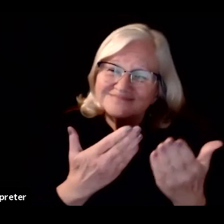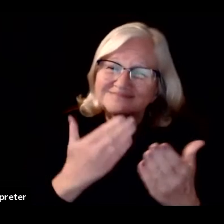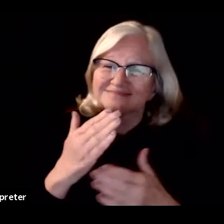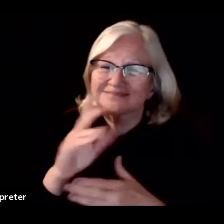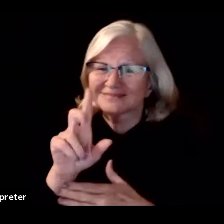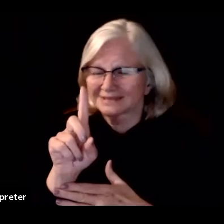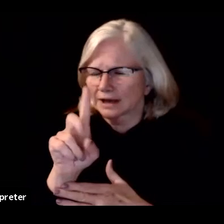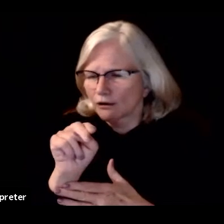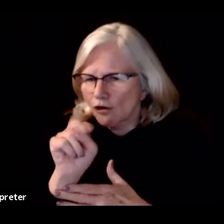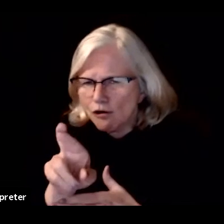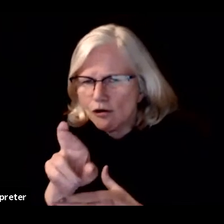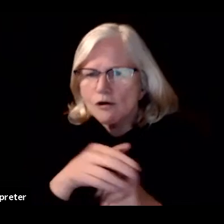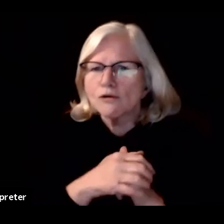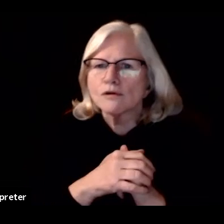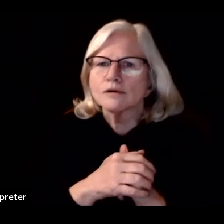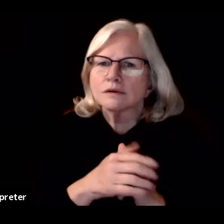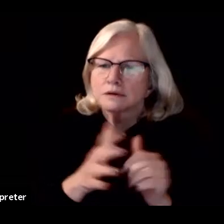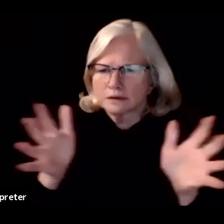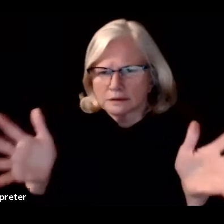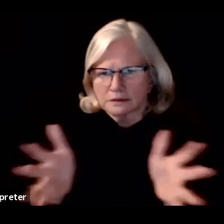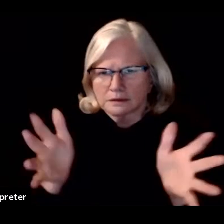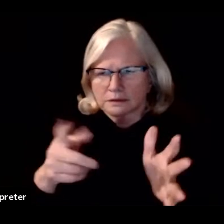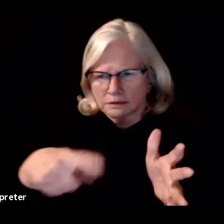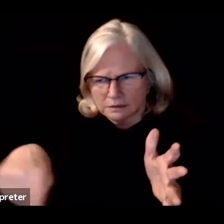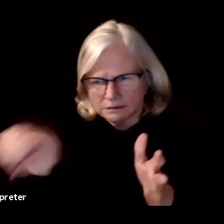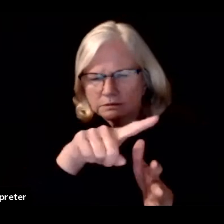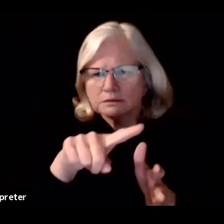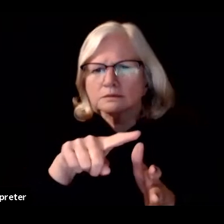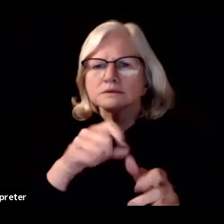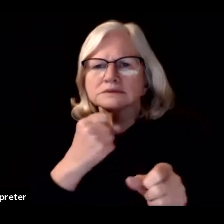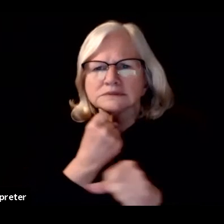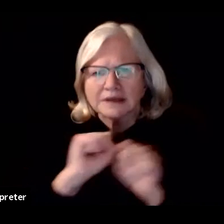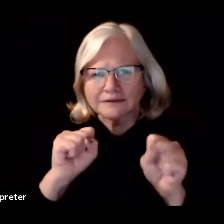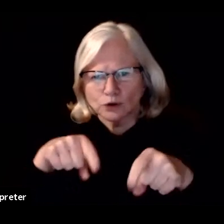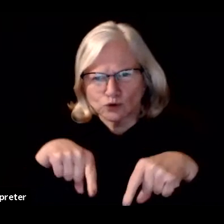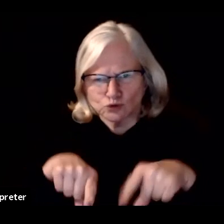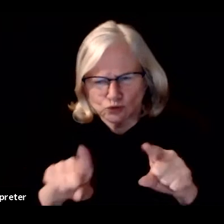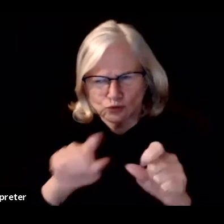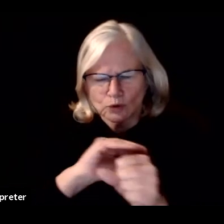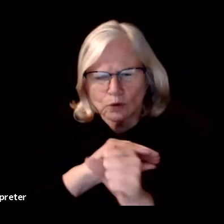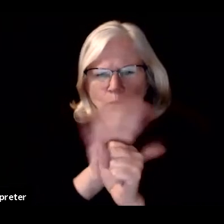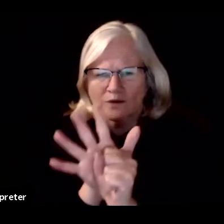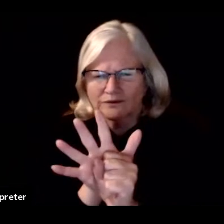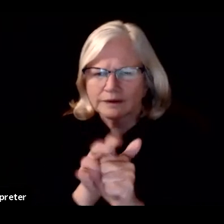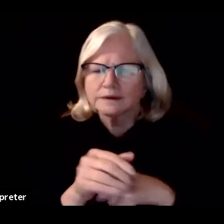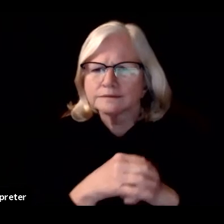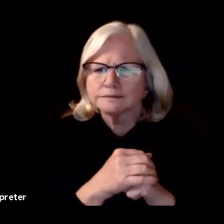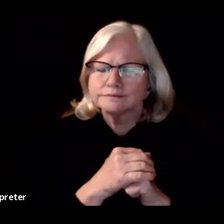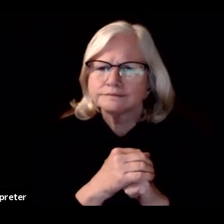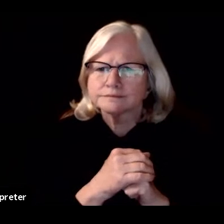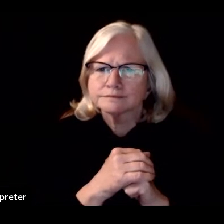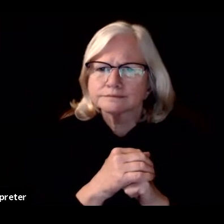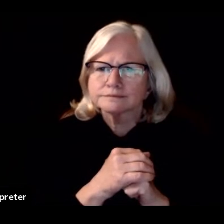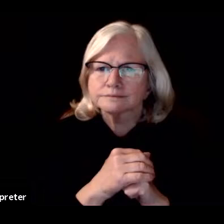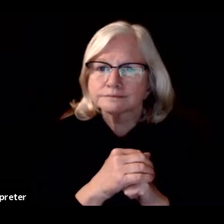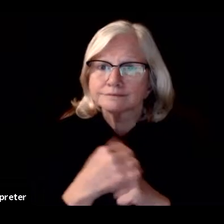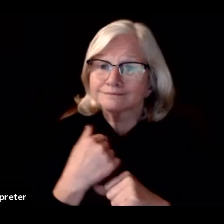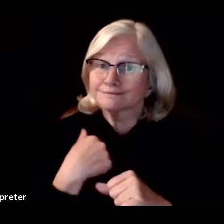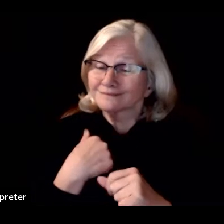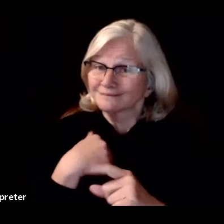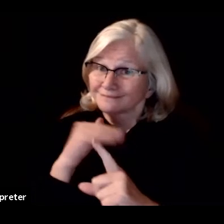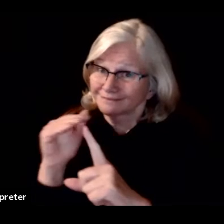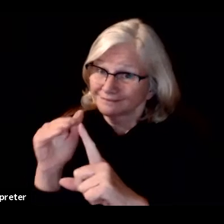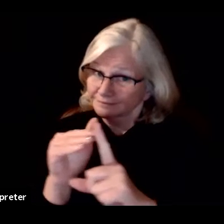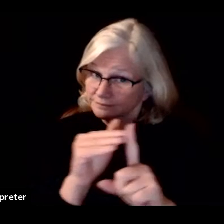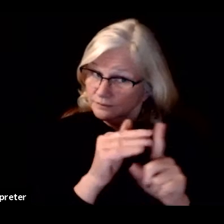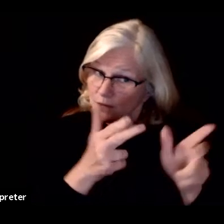raging pandemic. Our reminder to you as hunters is that the same considerations you need to keep in mind in other settings